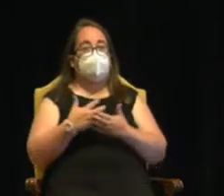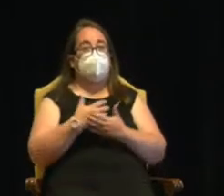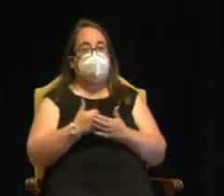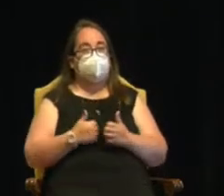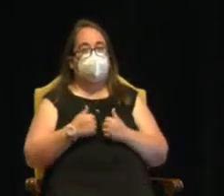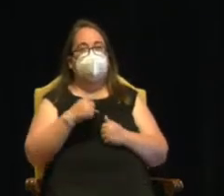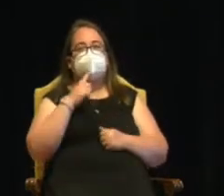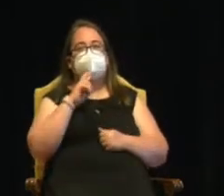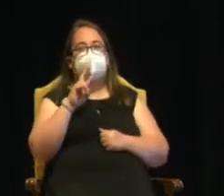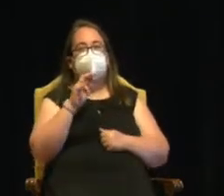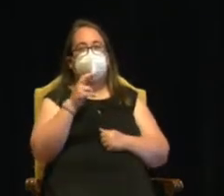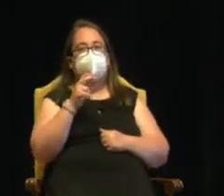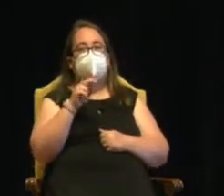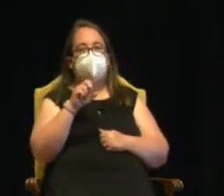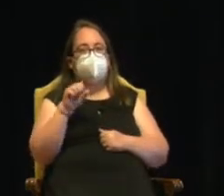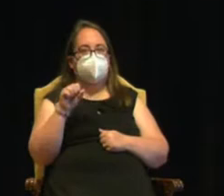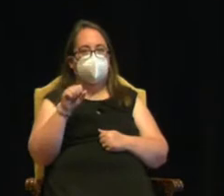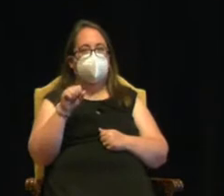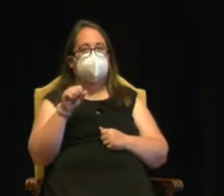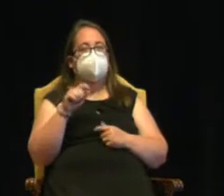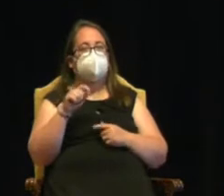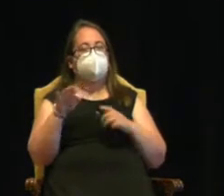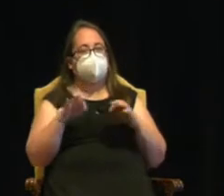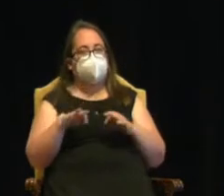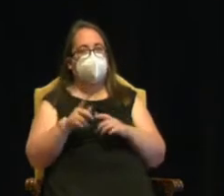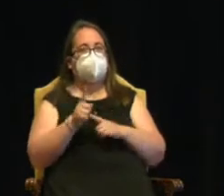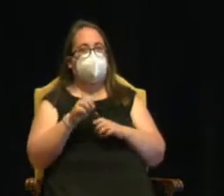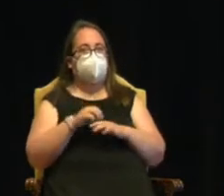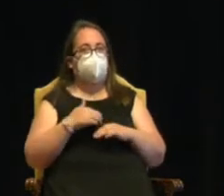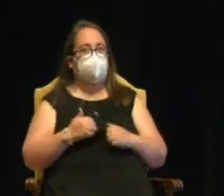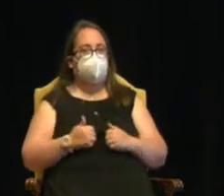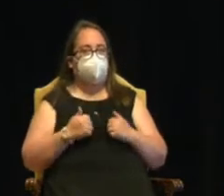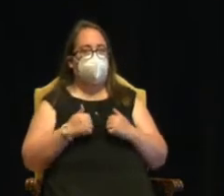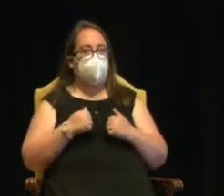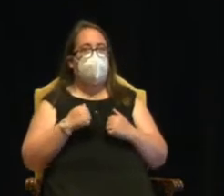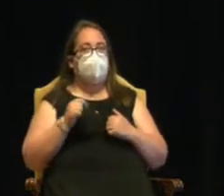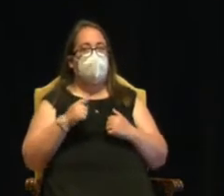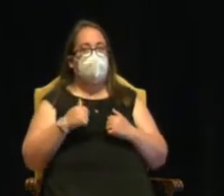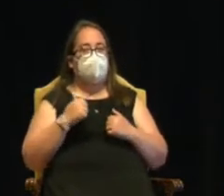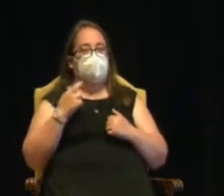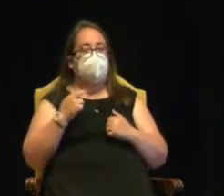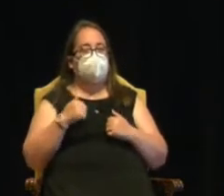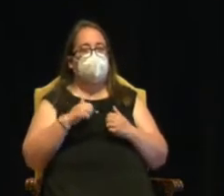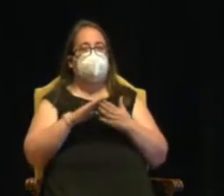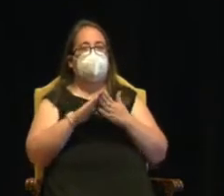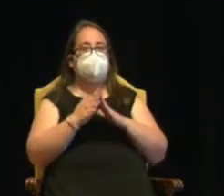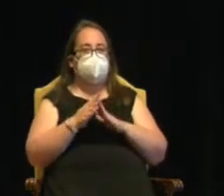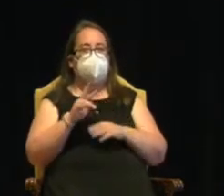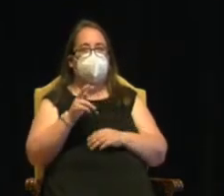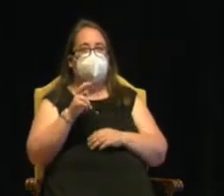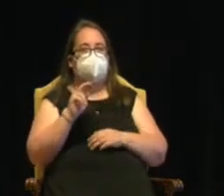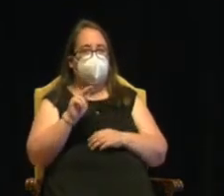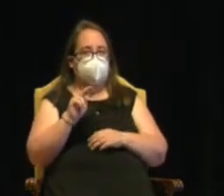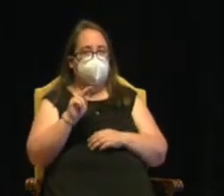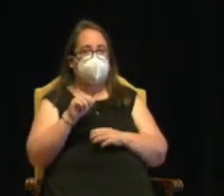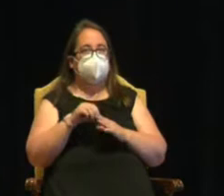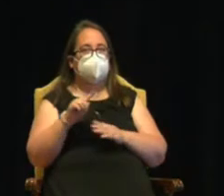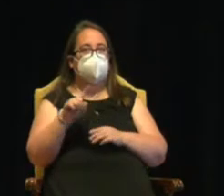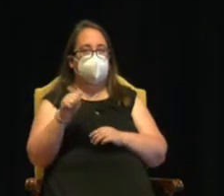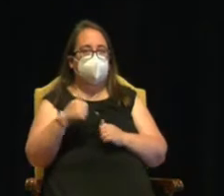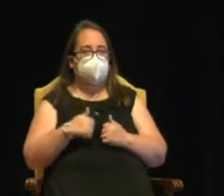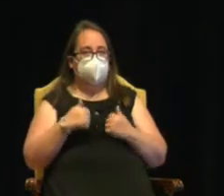Villainess, explains the moment in my life where I realized I had become the villainess in someone else's